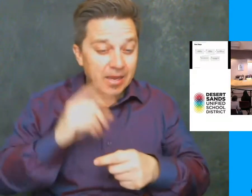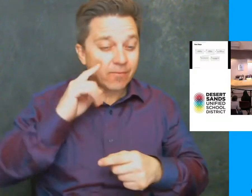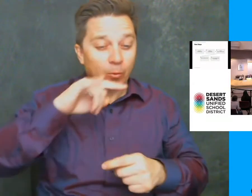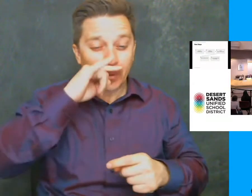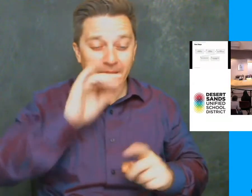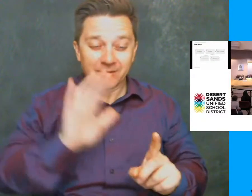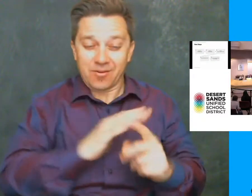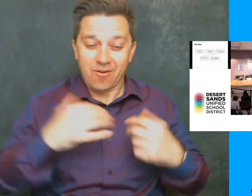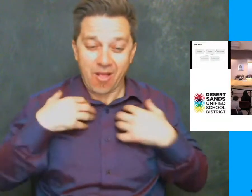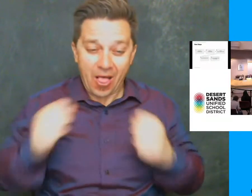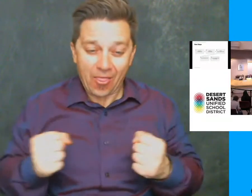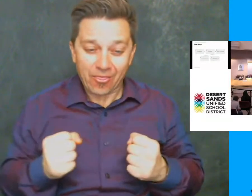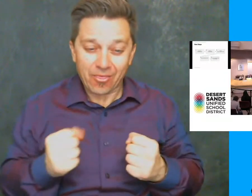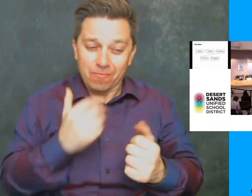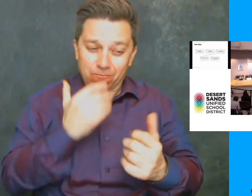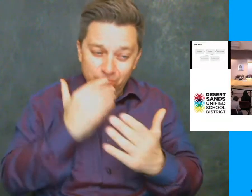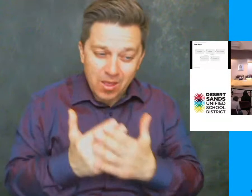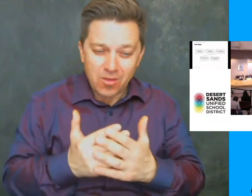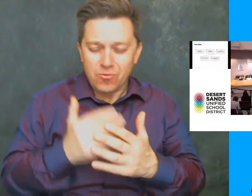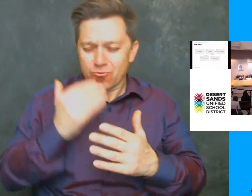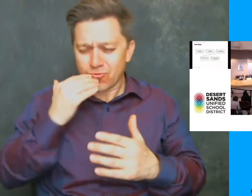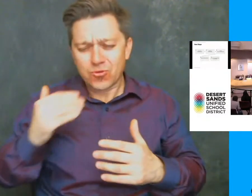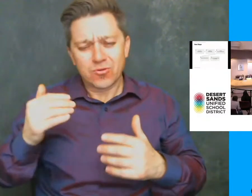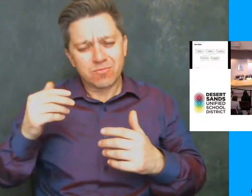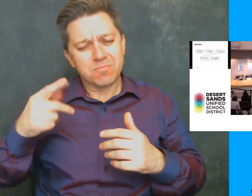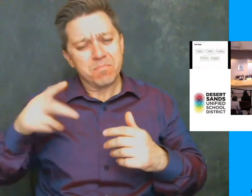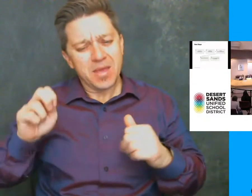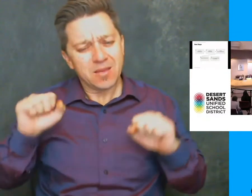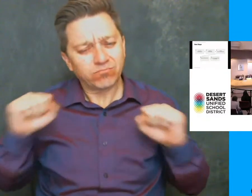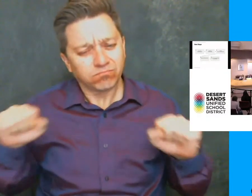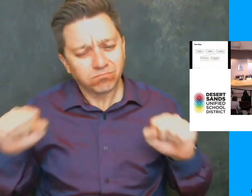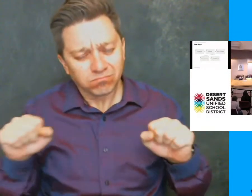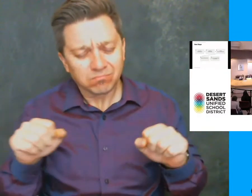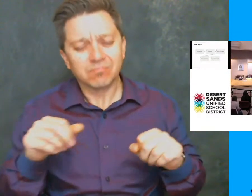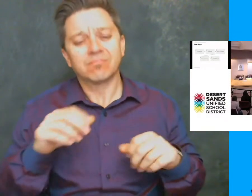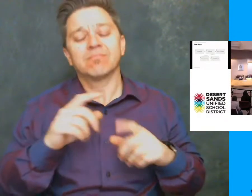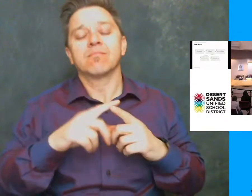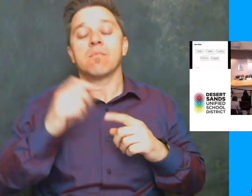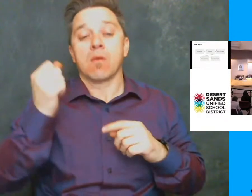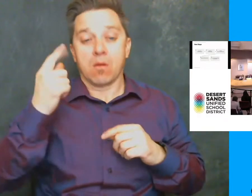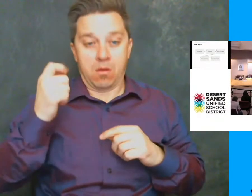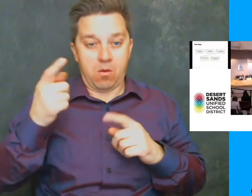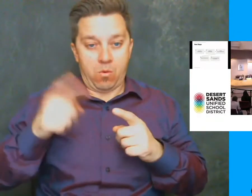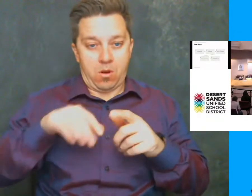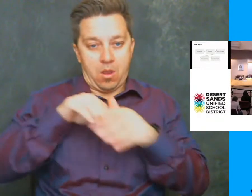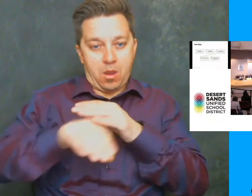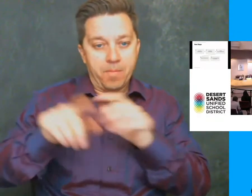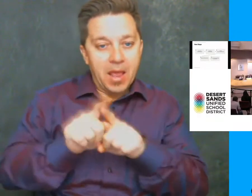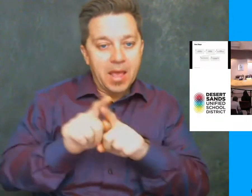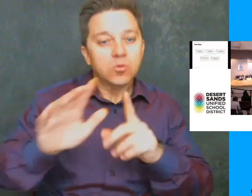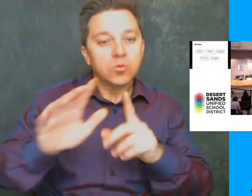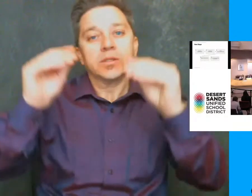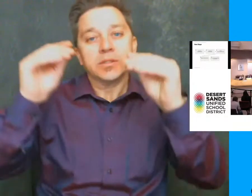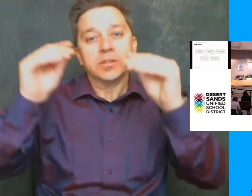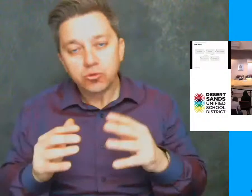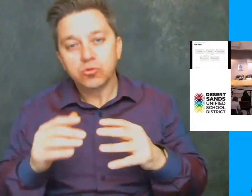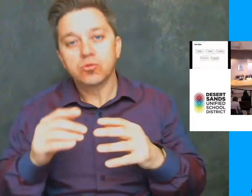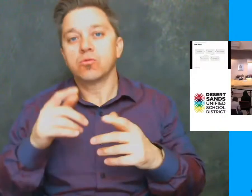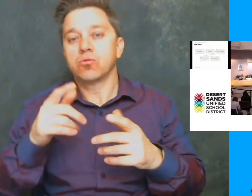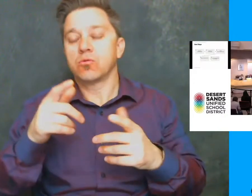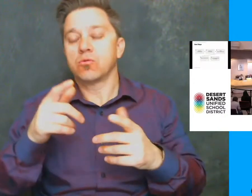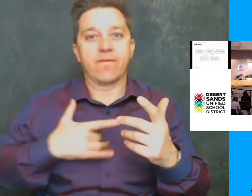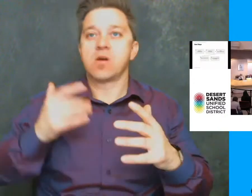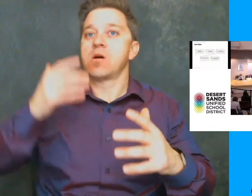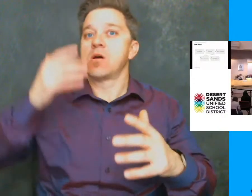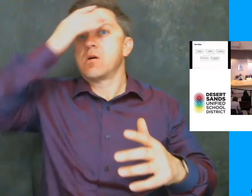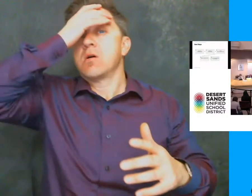health and wellness, to get physical education. And the thing is, when they come in as your teacher and they're so overheated